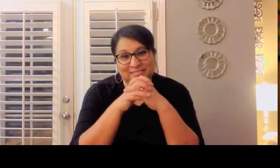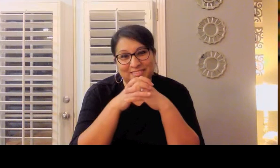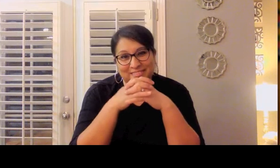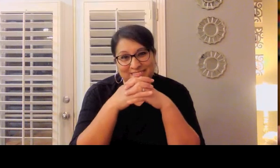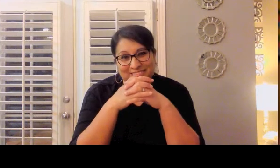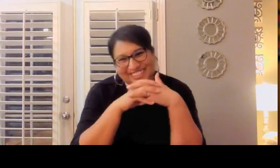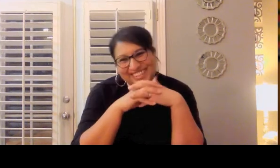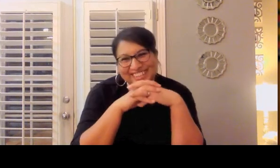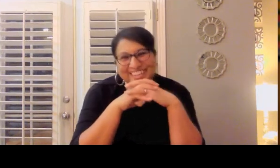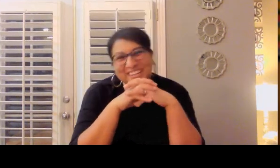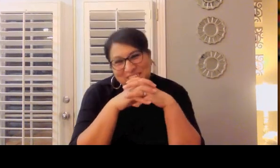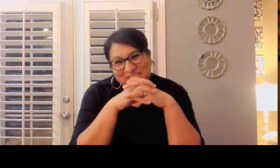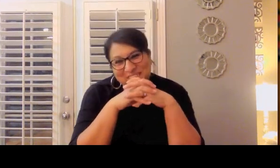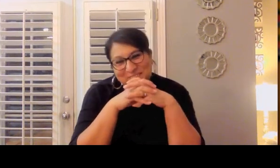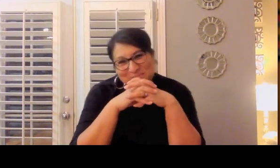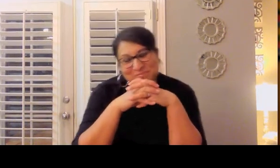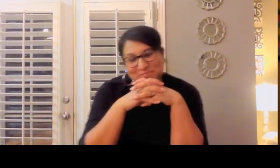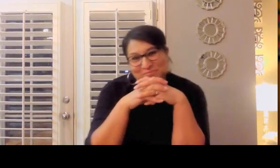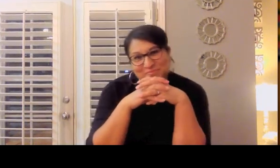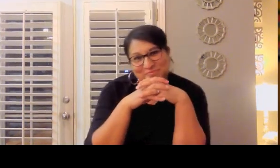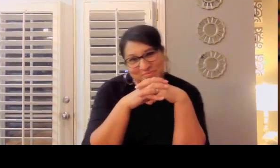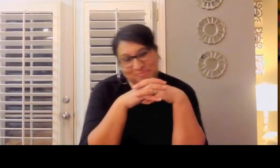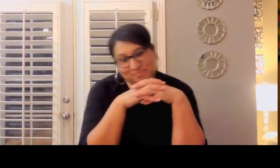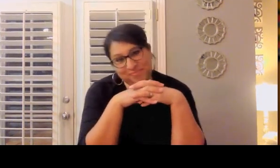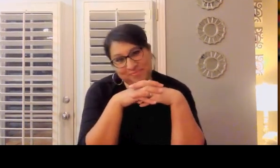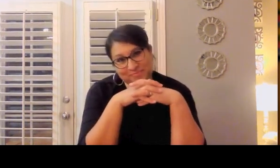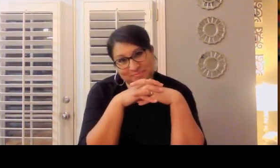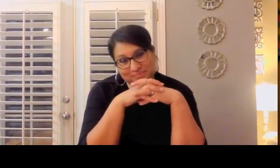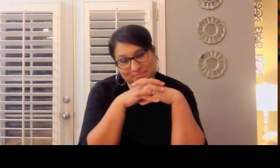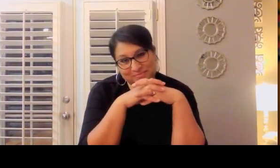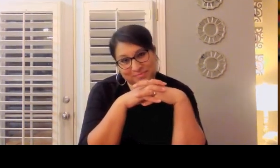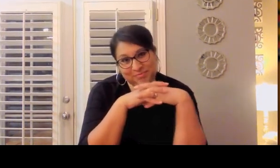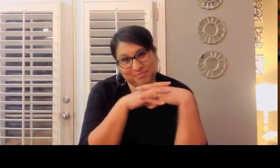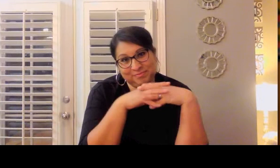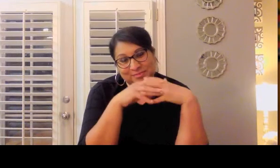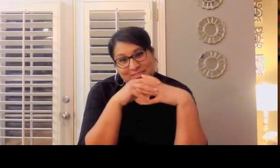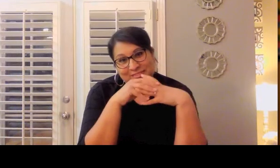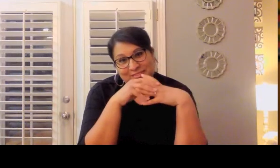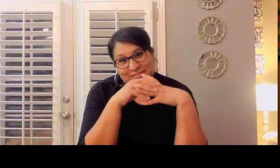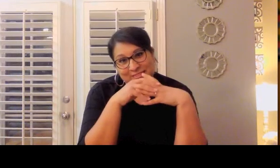it with everyone I could. First, I just want to ask, how did you get started